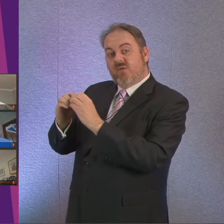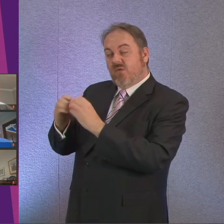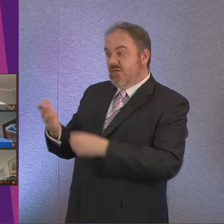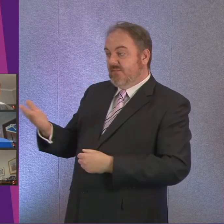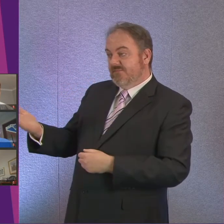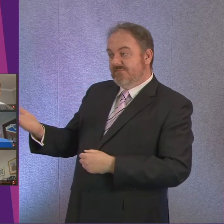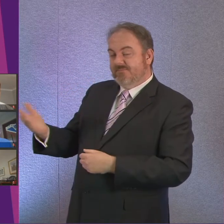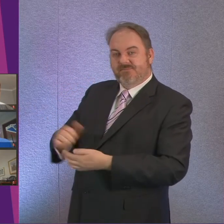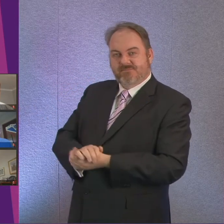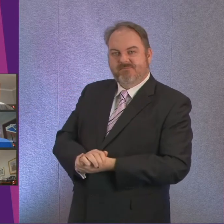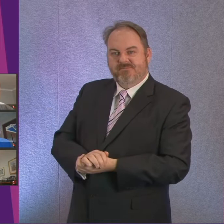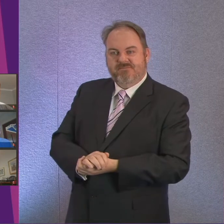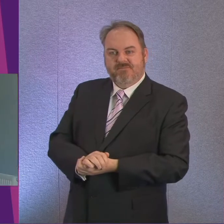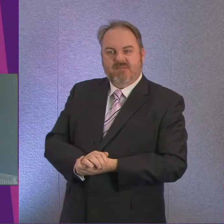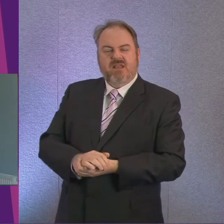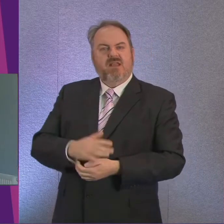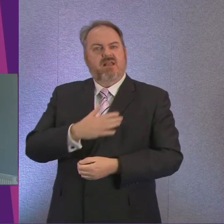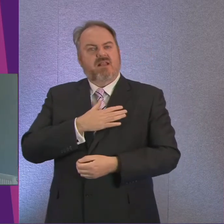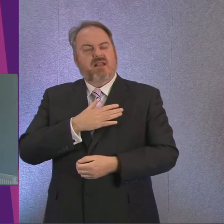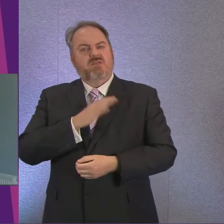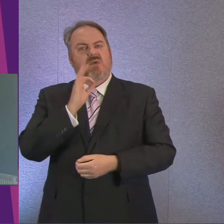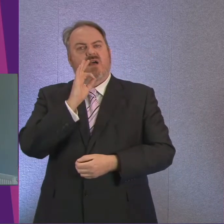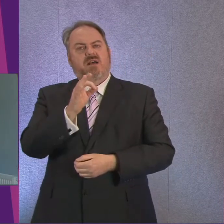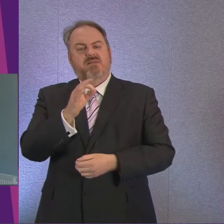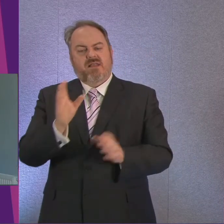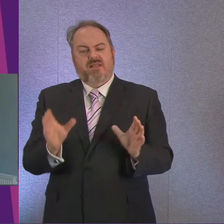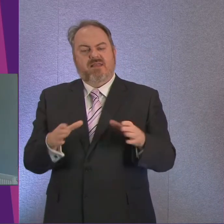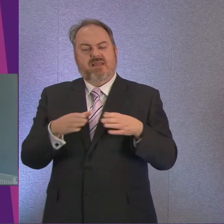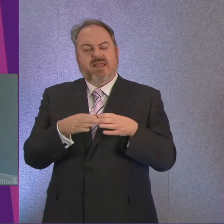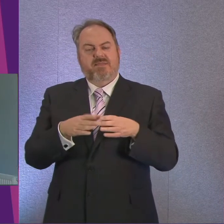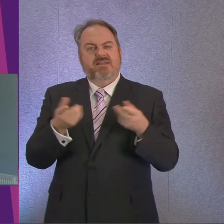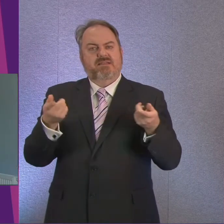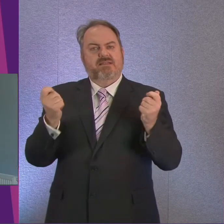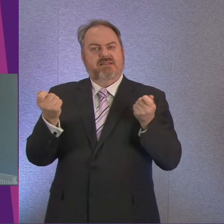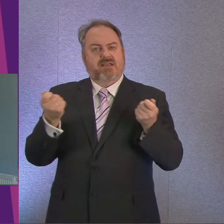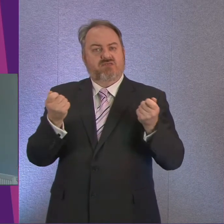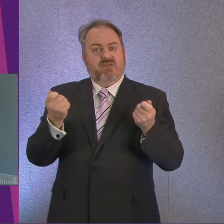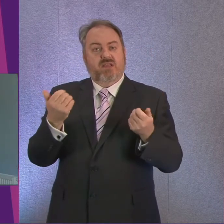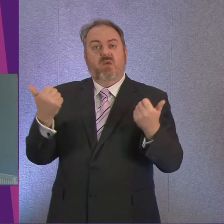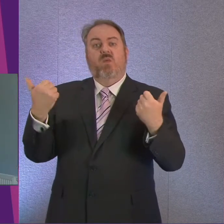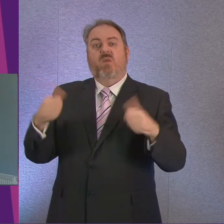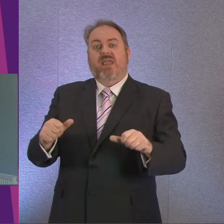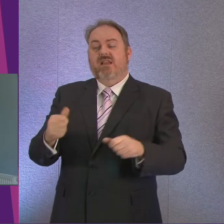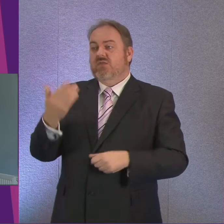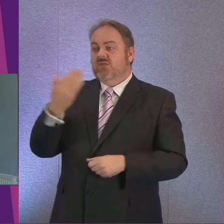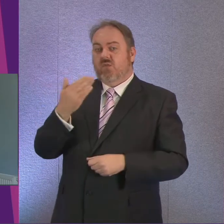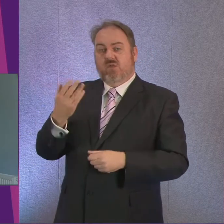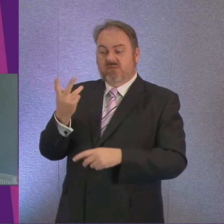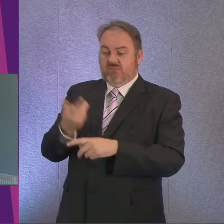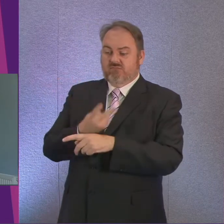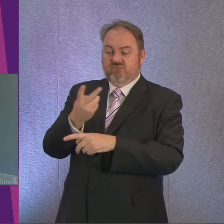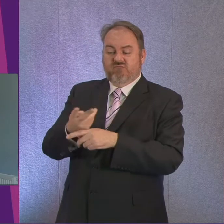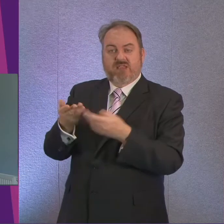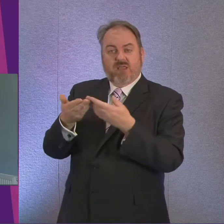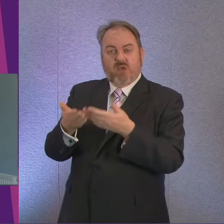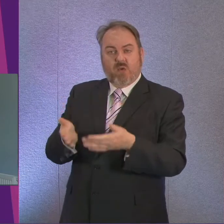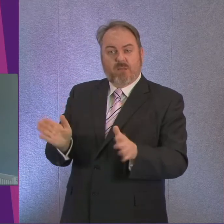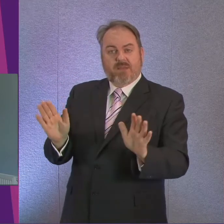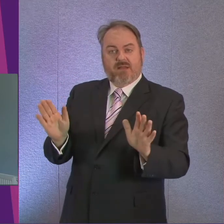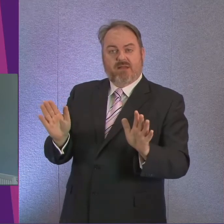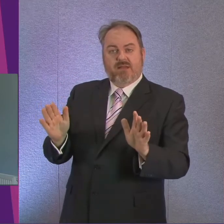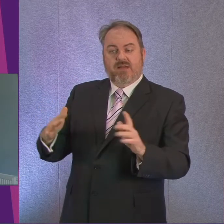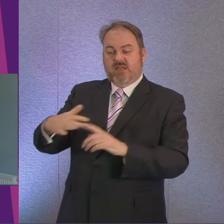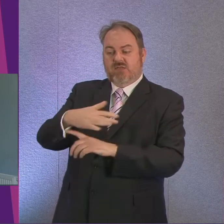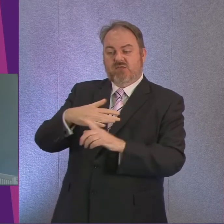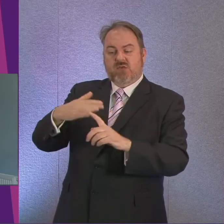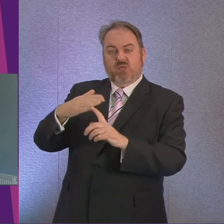Thank you, Presiding Officer. Can I ask the Cabinet Secretary, when schools reopen and social distancing measures are